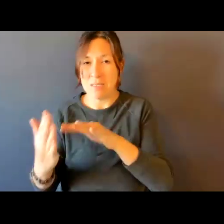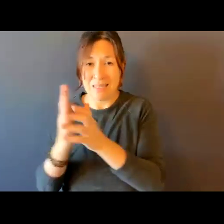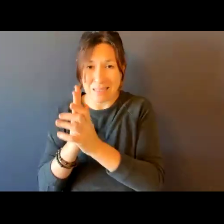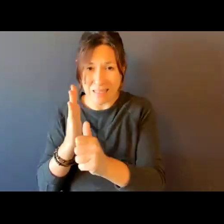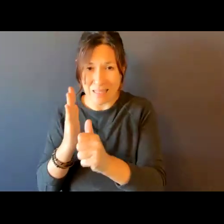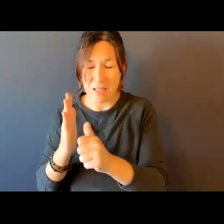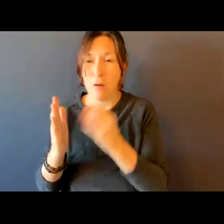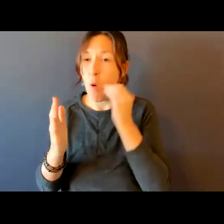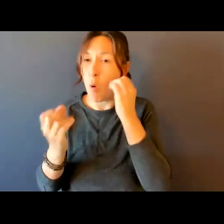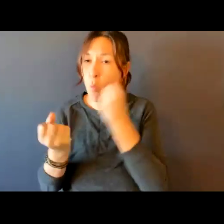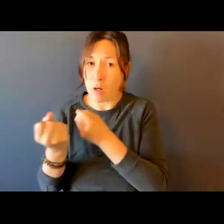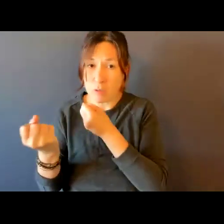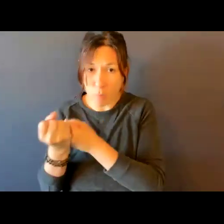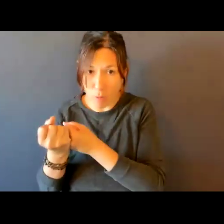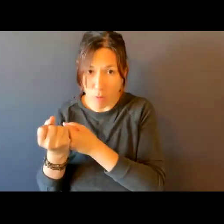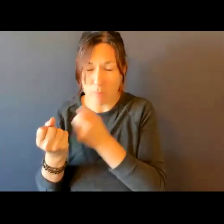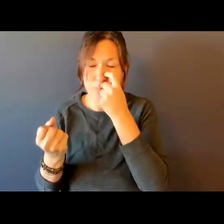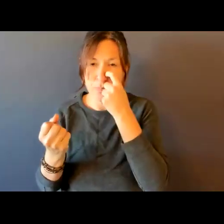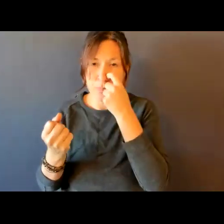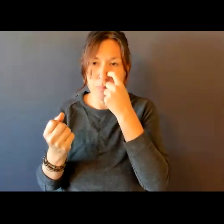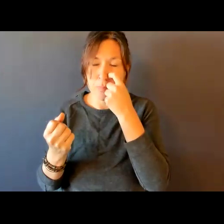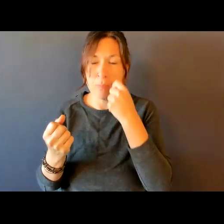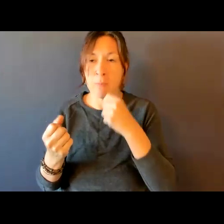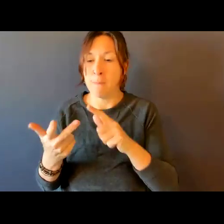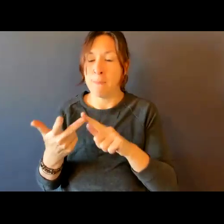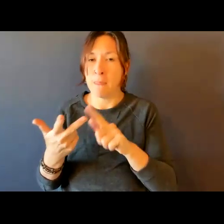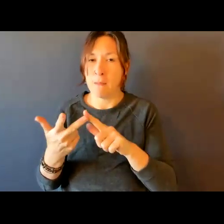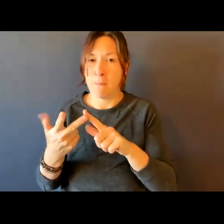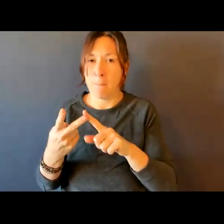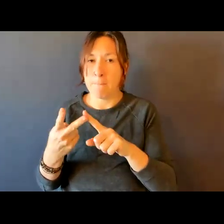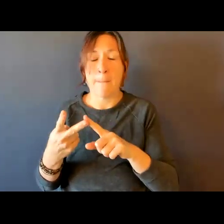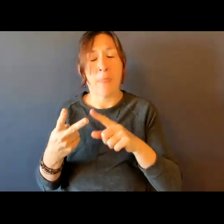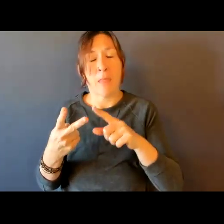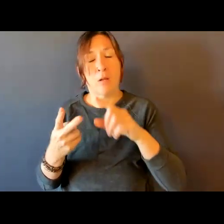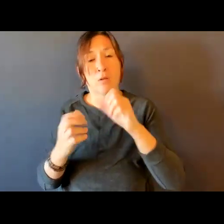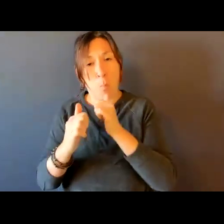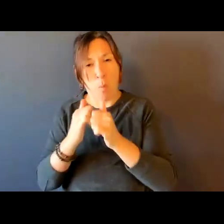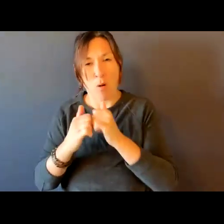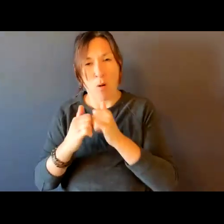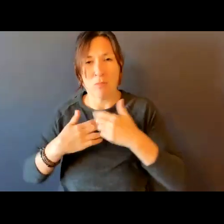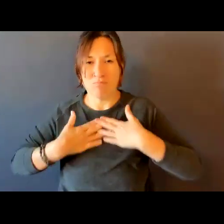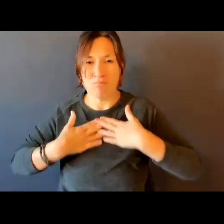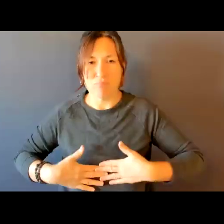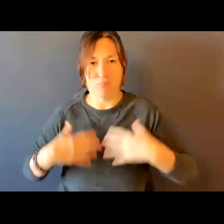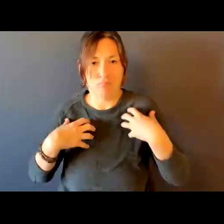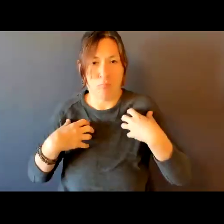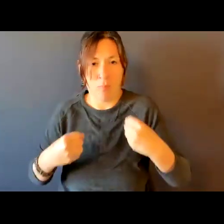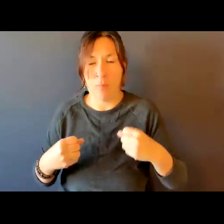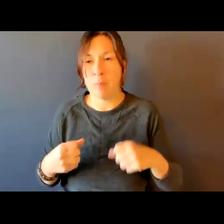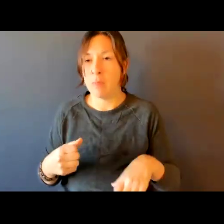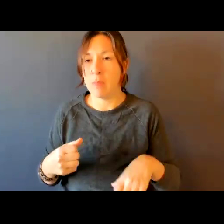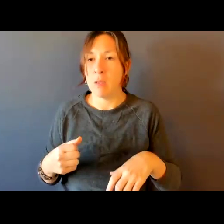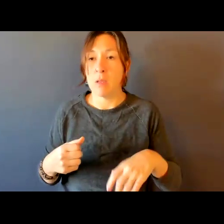support, sports and physical wellness, parent activities including workshops, yoga, and